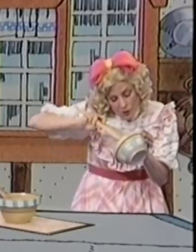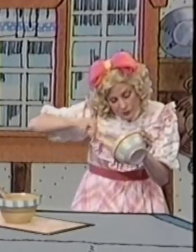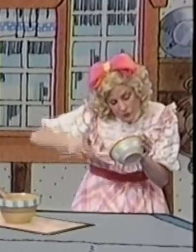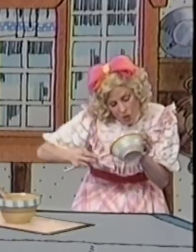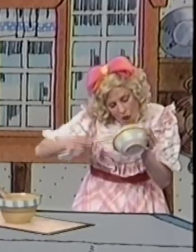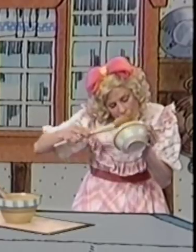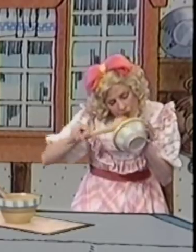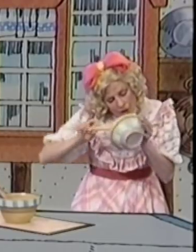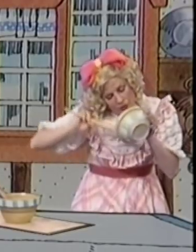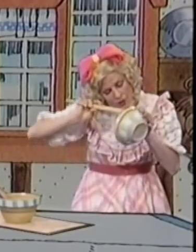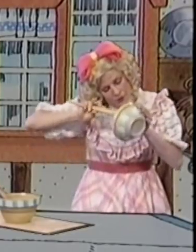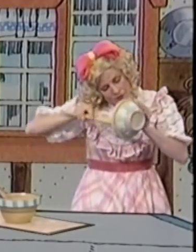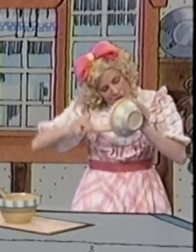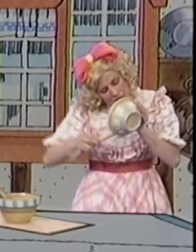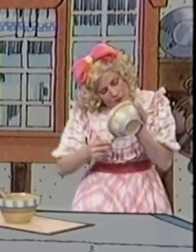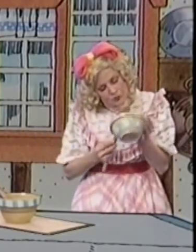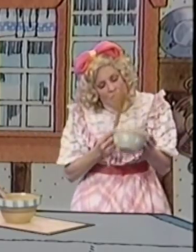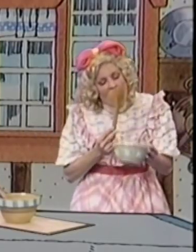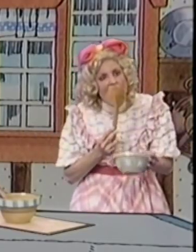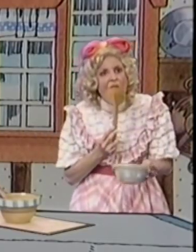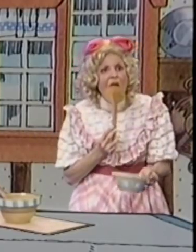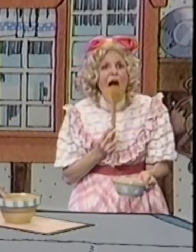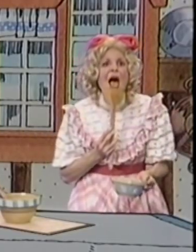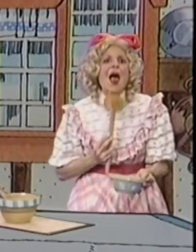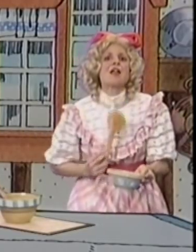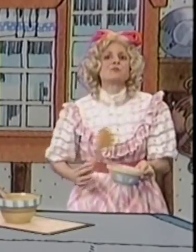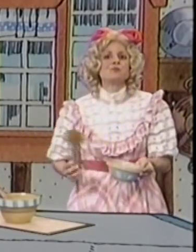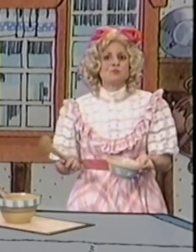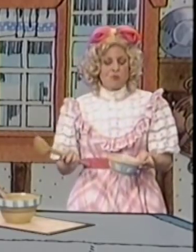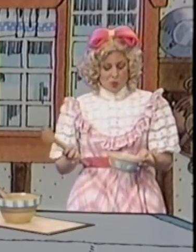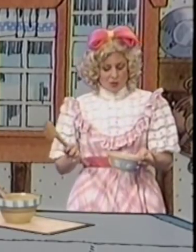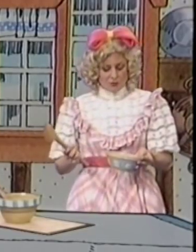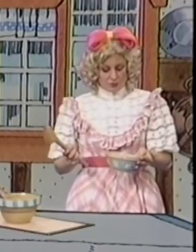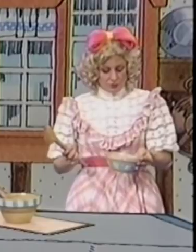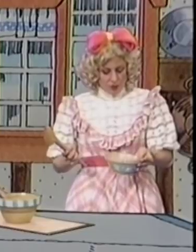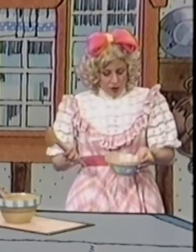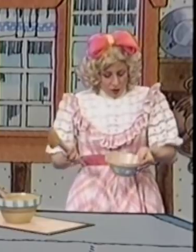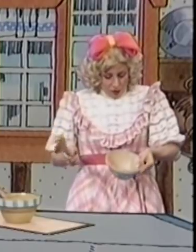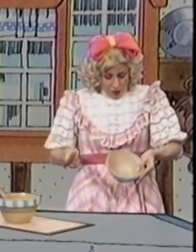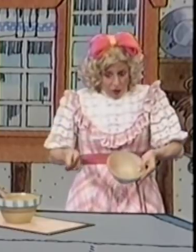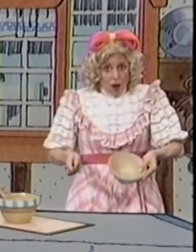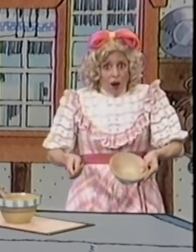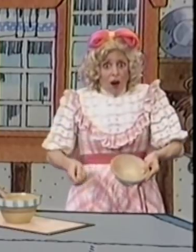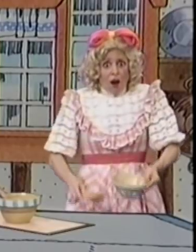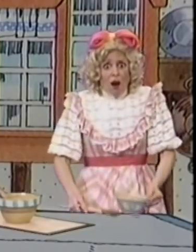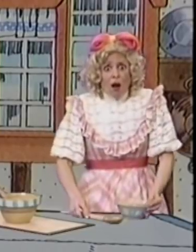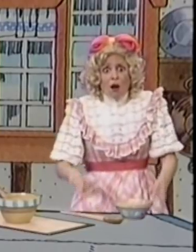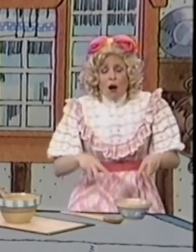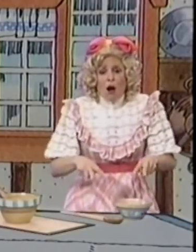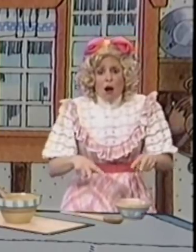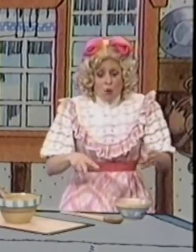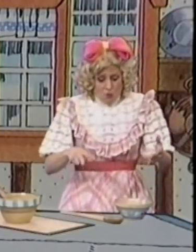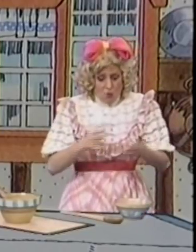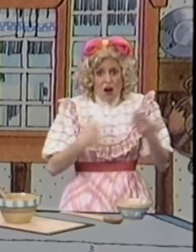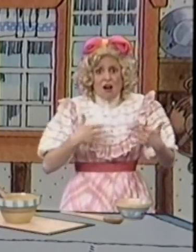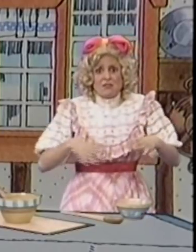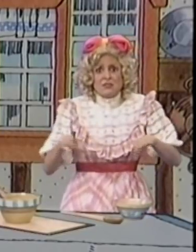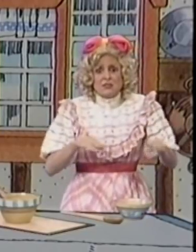And before she could stop herself, she ate it all up. Oh, said Goldilocks, look what I've